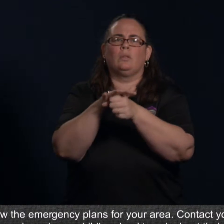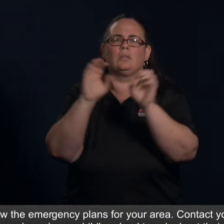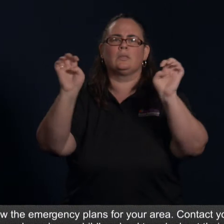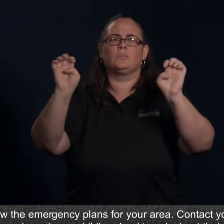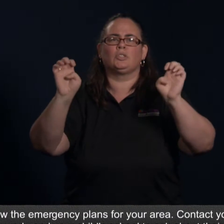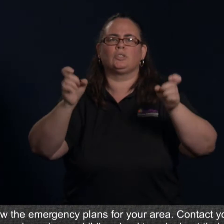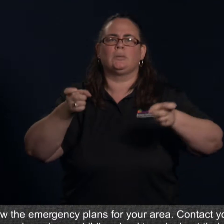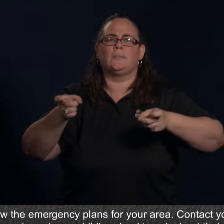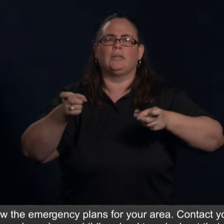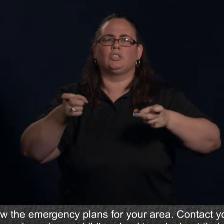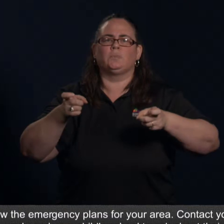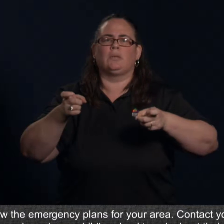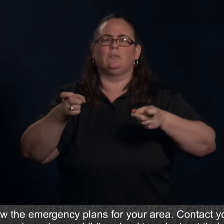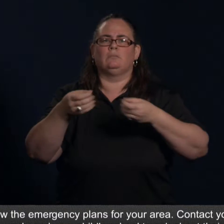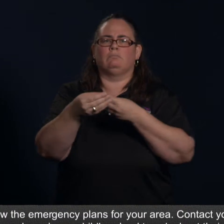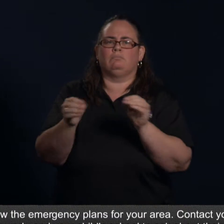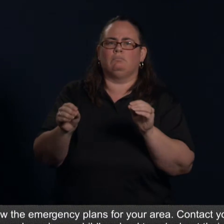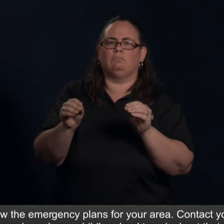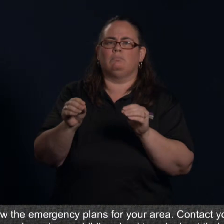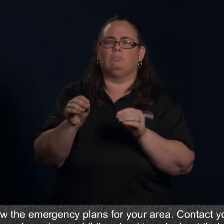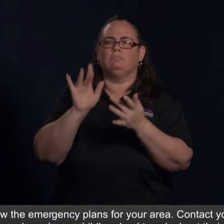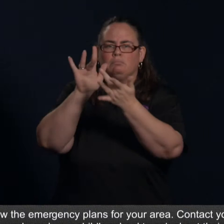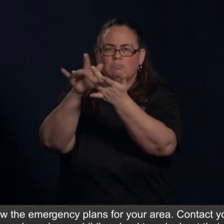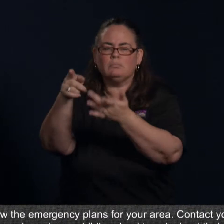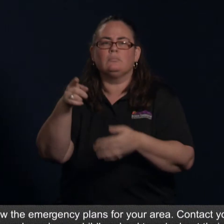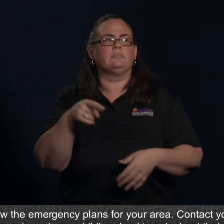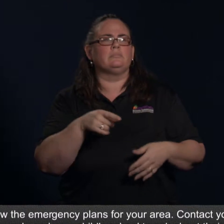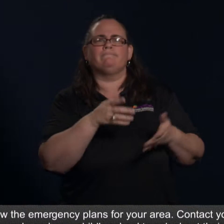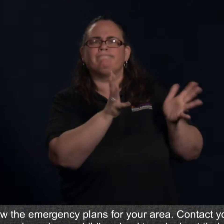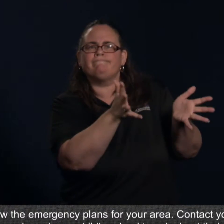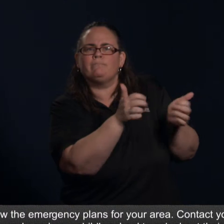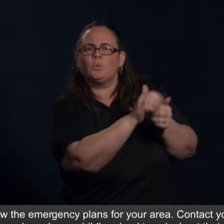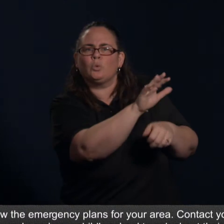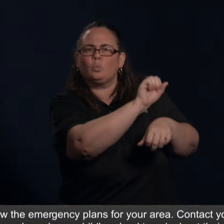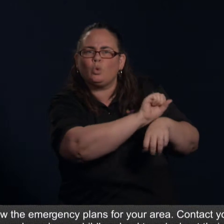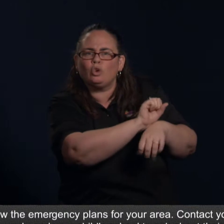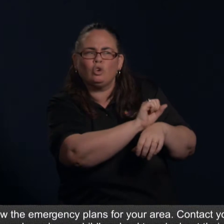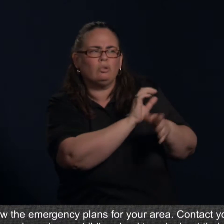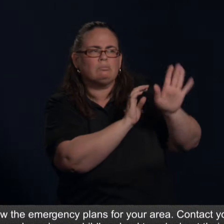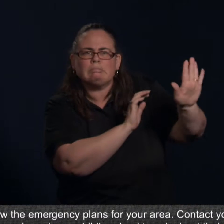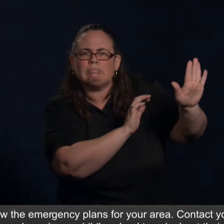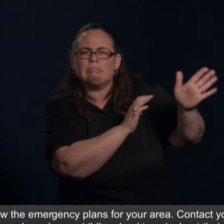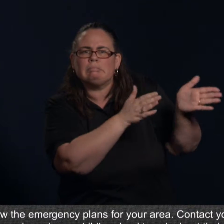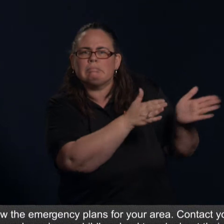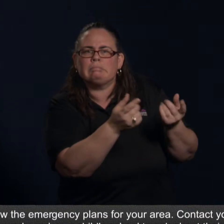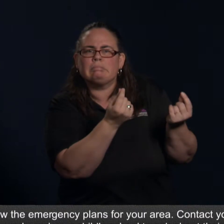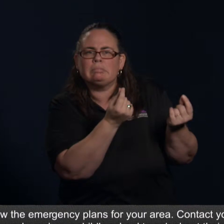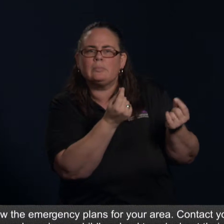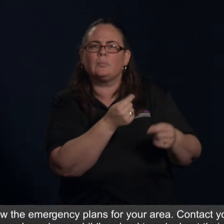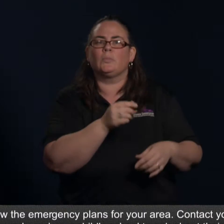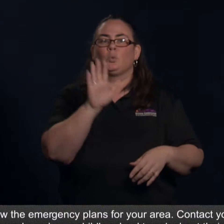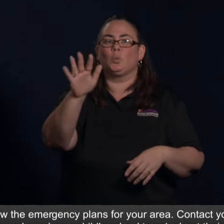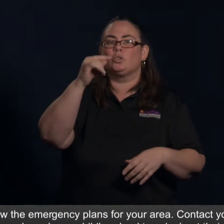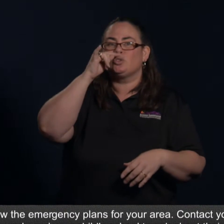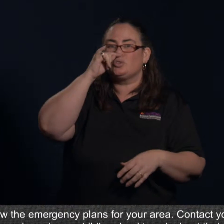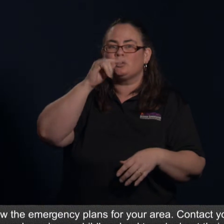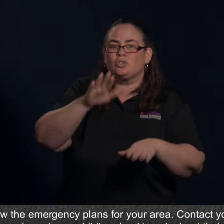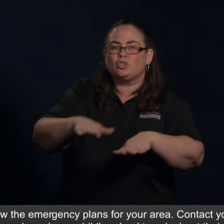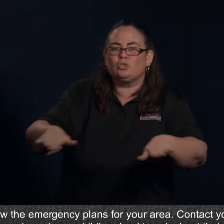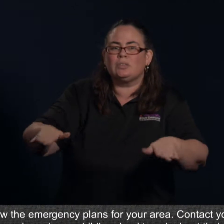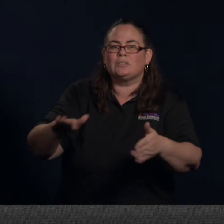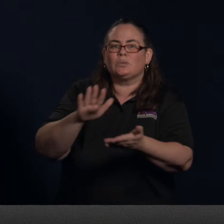Contact your local emergency management, your work, and your child's school to ask about their plans.